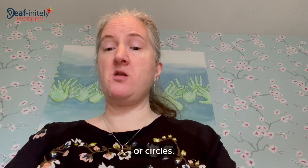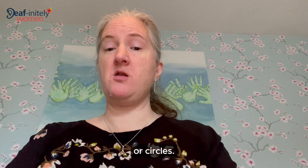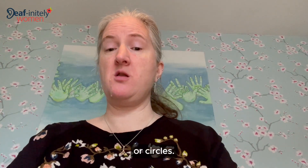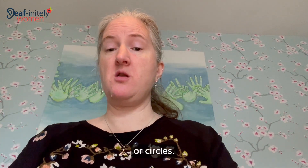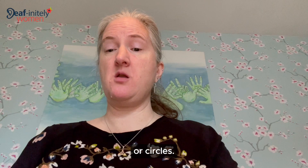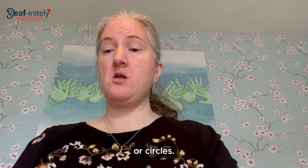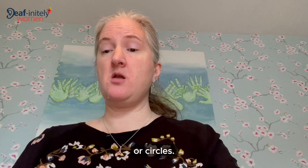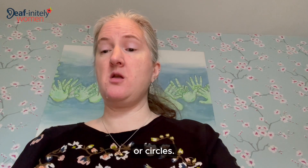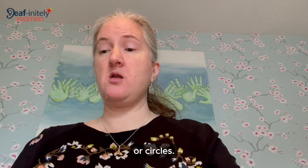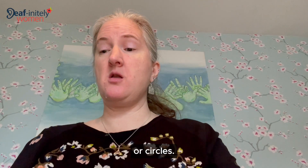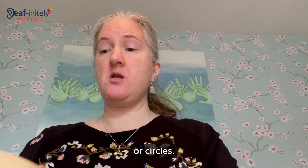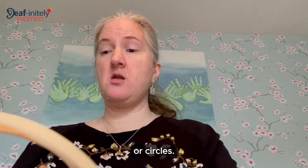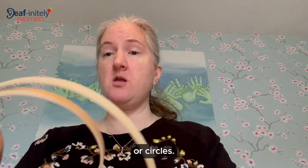or